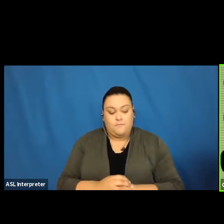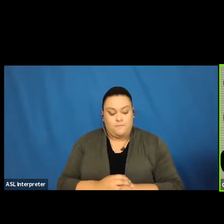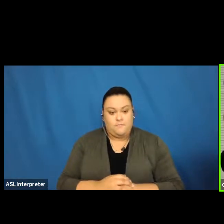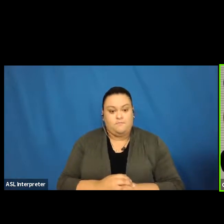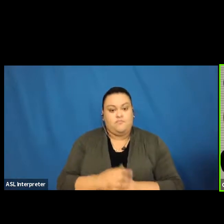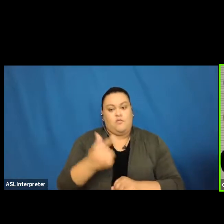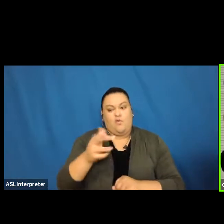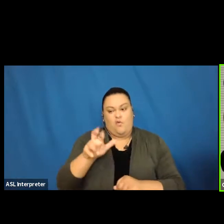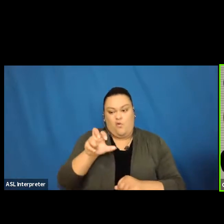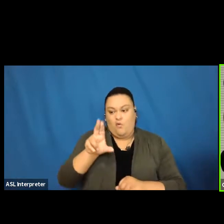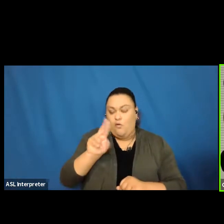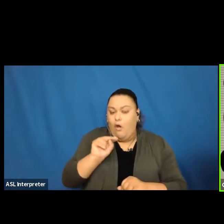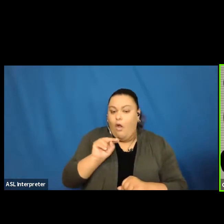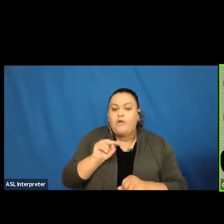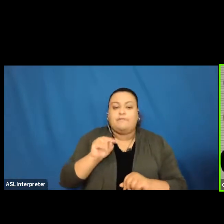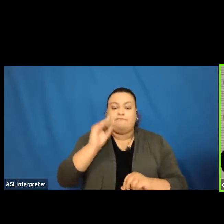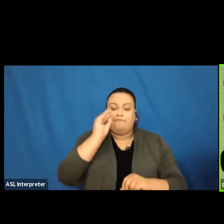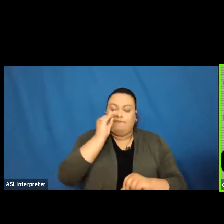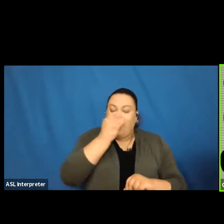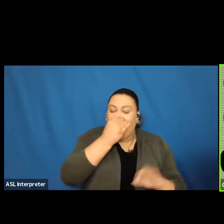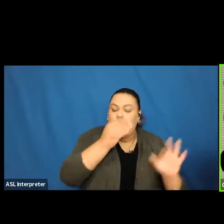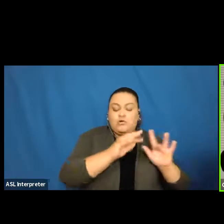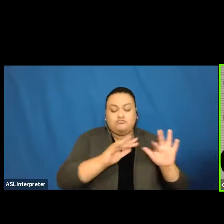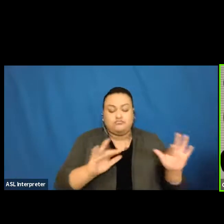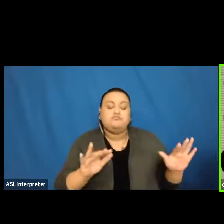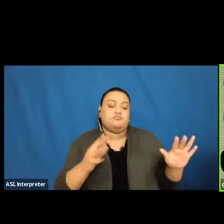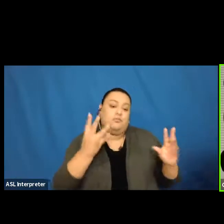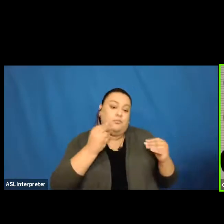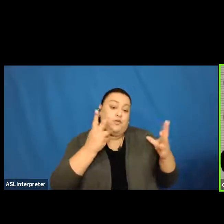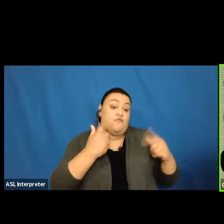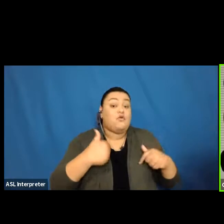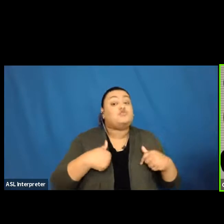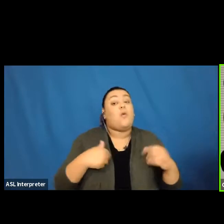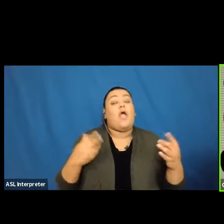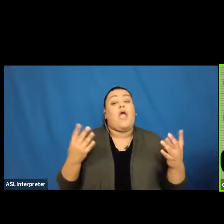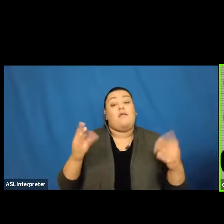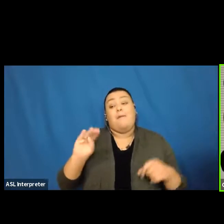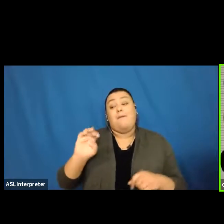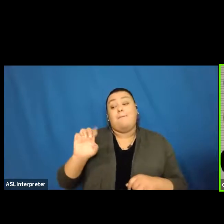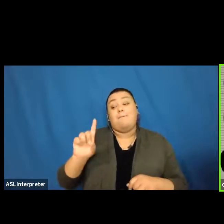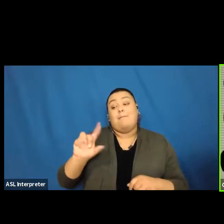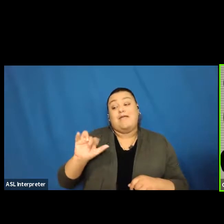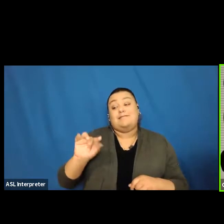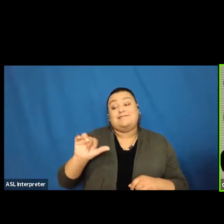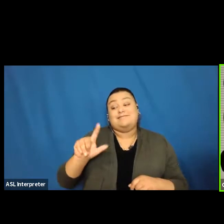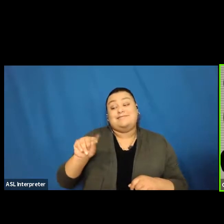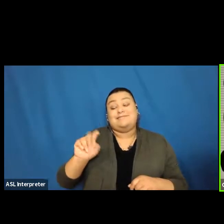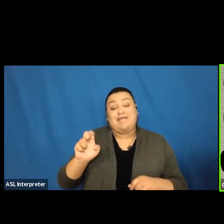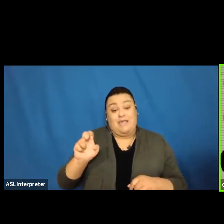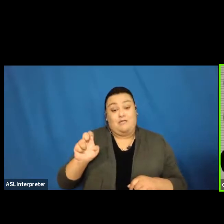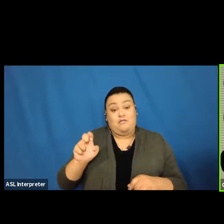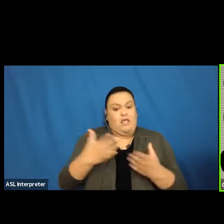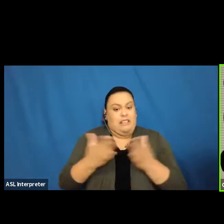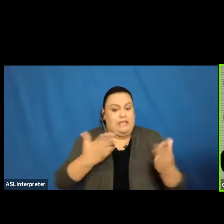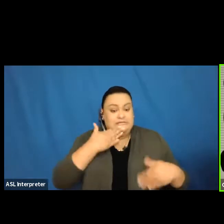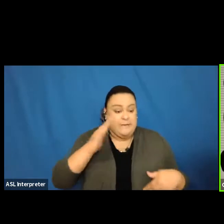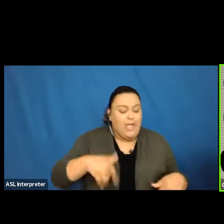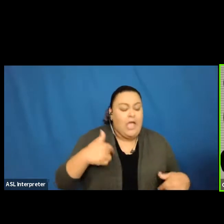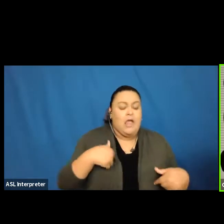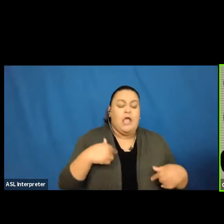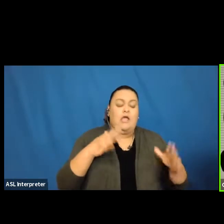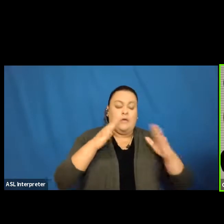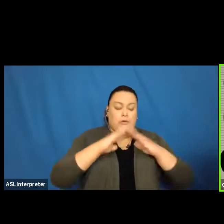garden. So I meditate. I meditate when things are really bad. I go outside in the